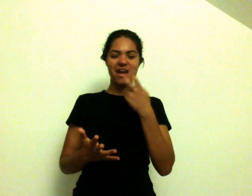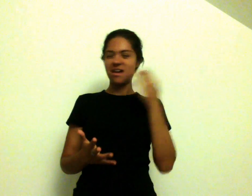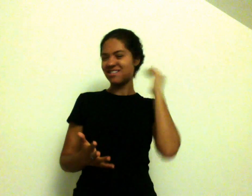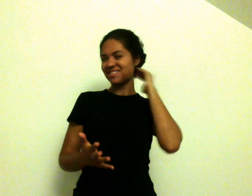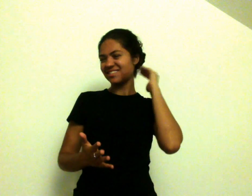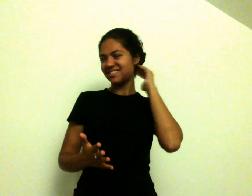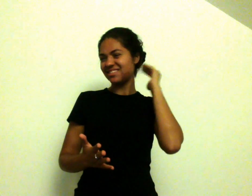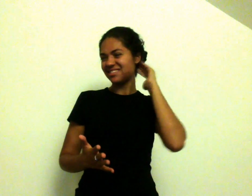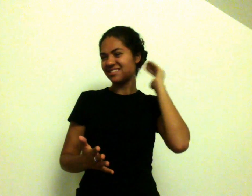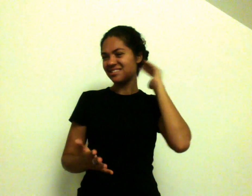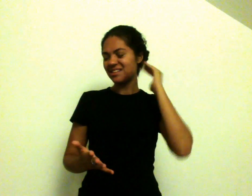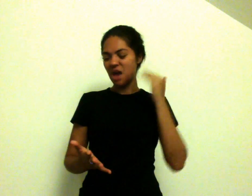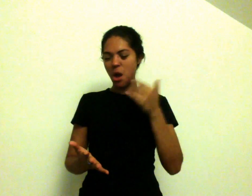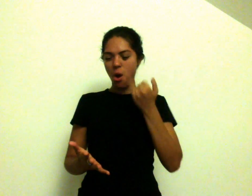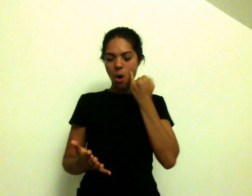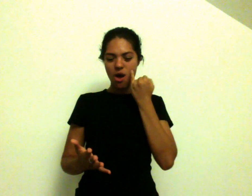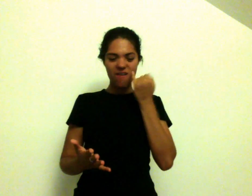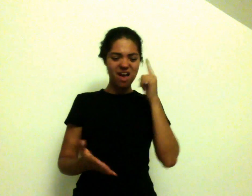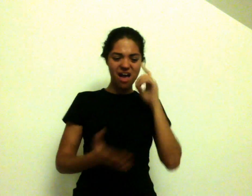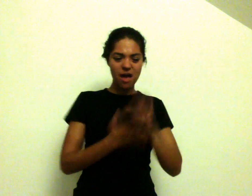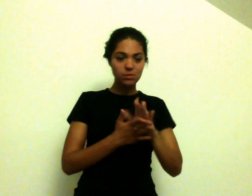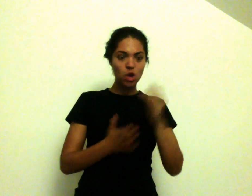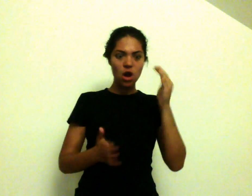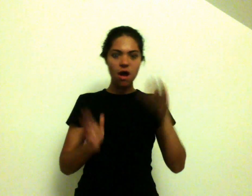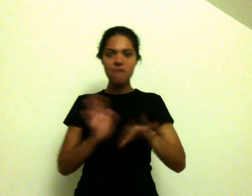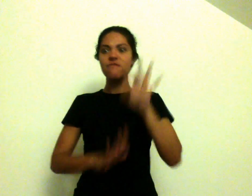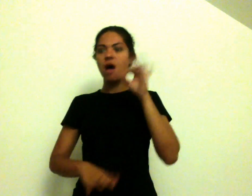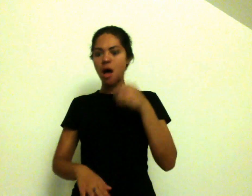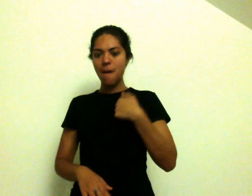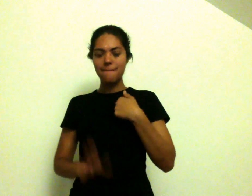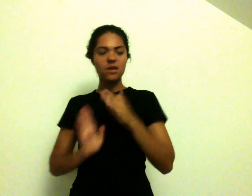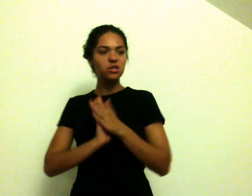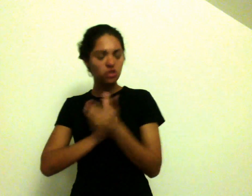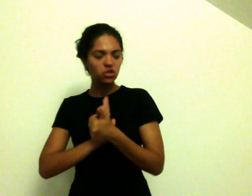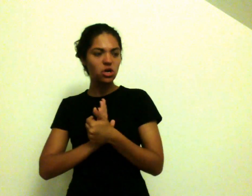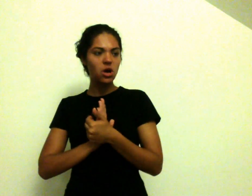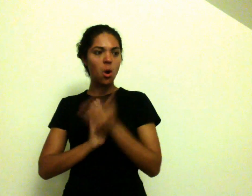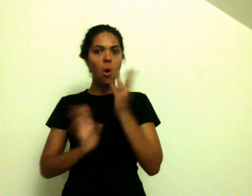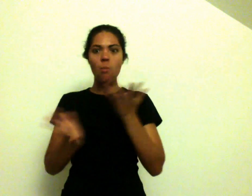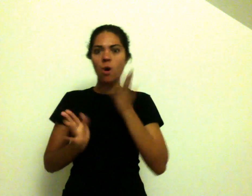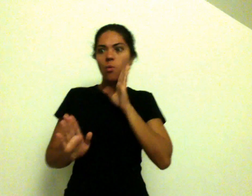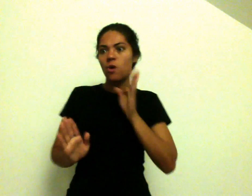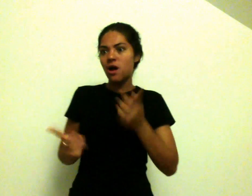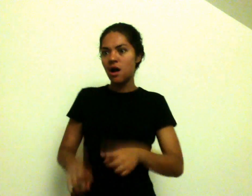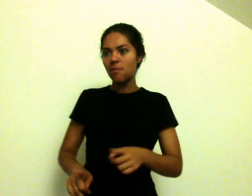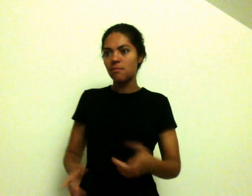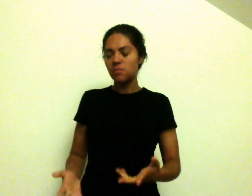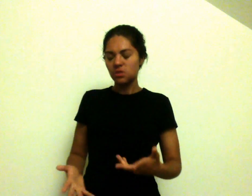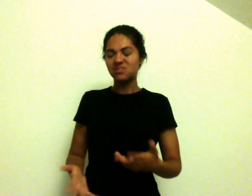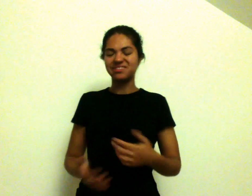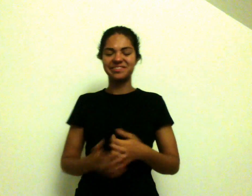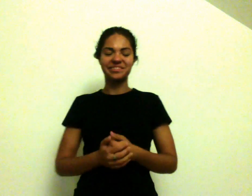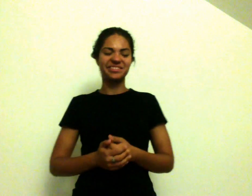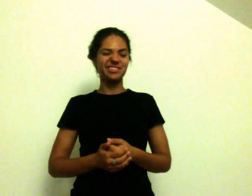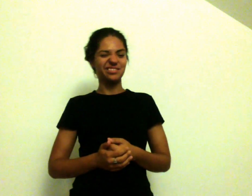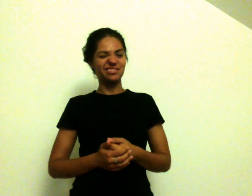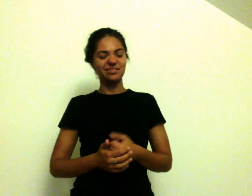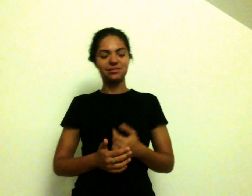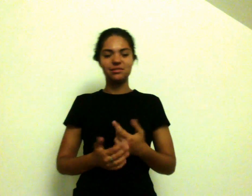somehow resists, meets her husband at the end of the day. They go and have dinner, go into a hotel room, check in for the night. Within minutes, he is sound asleep.